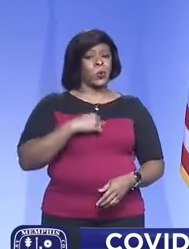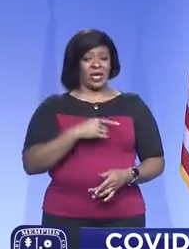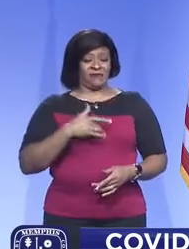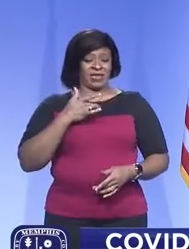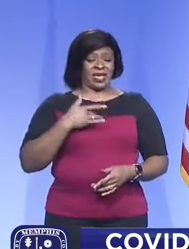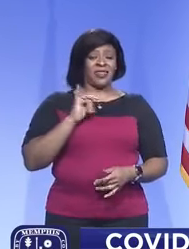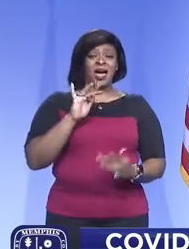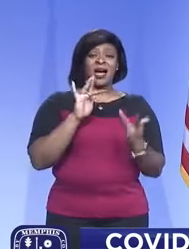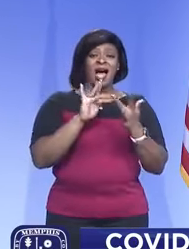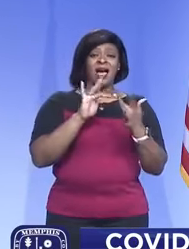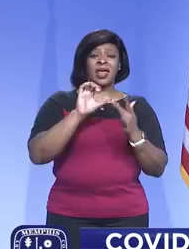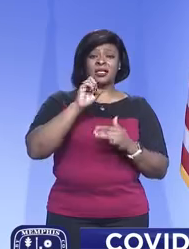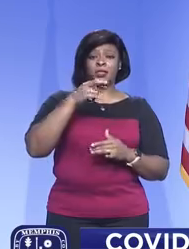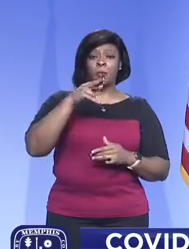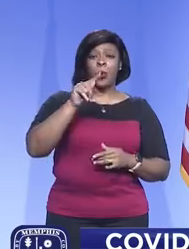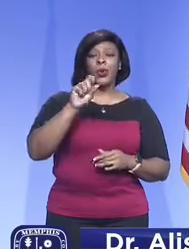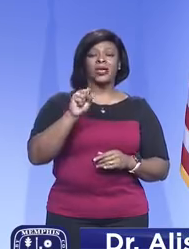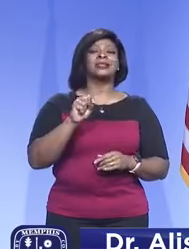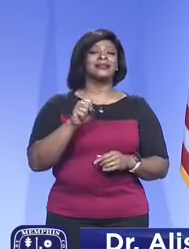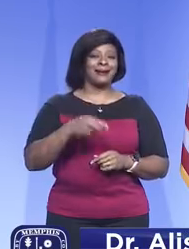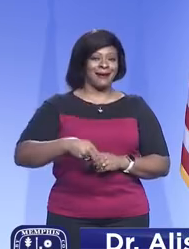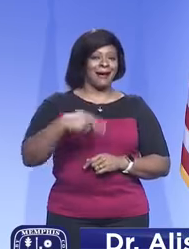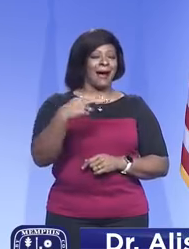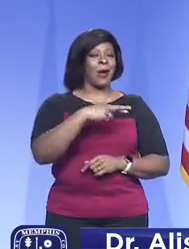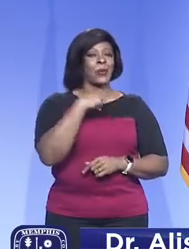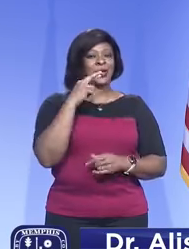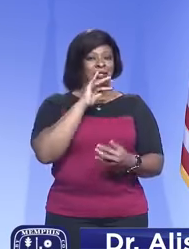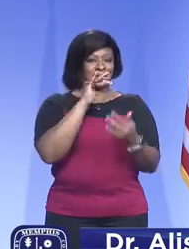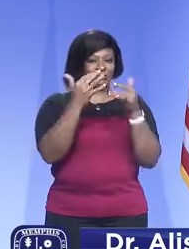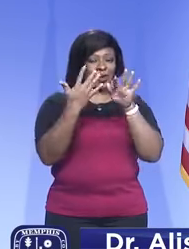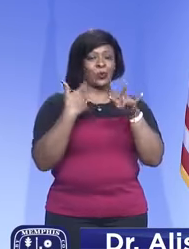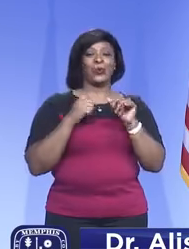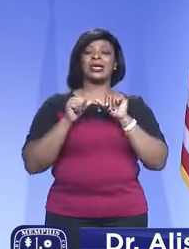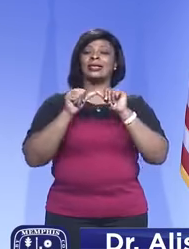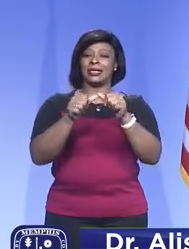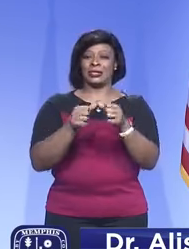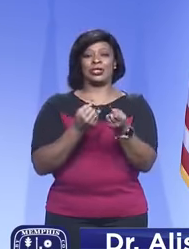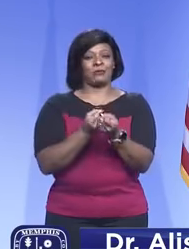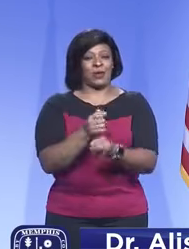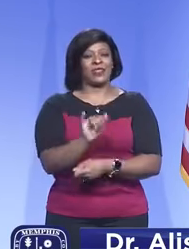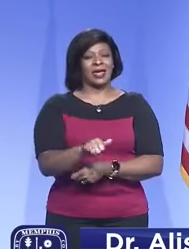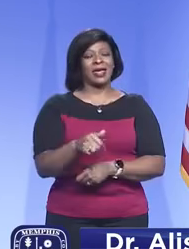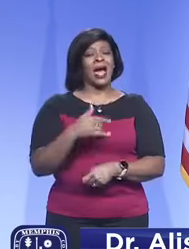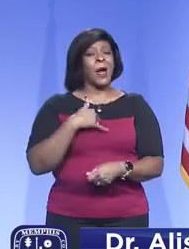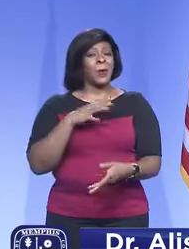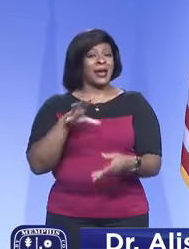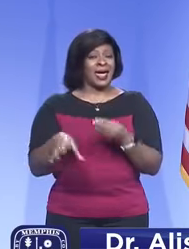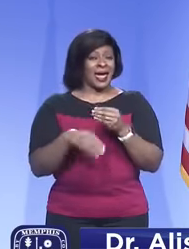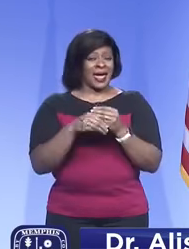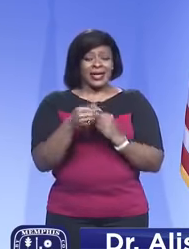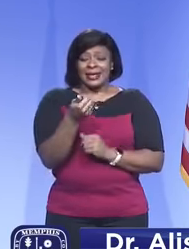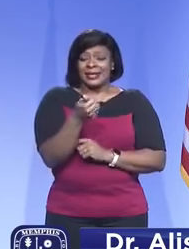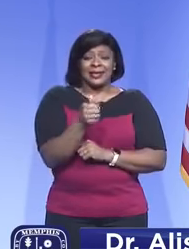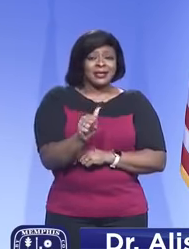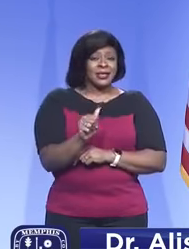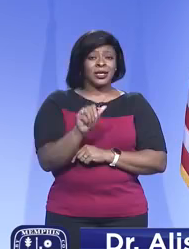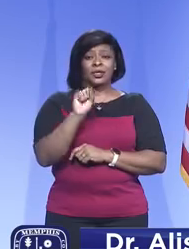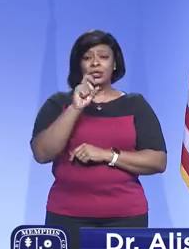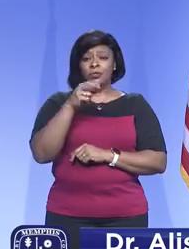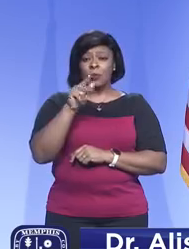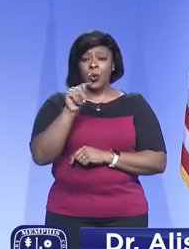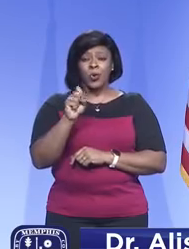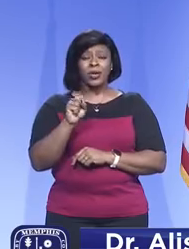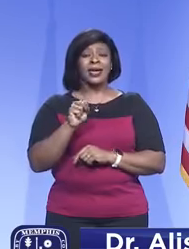that contact sports pose a significant risk, and we continue to say that. I would add to that any sport